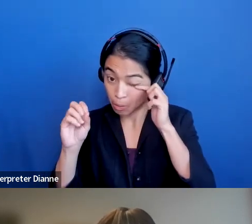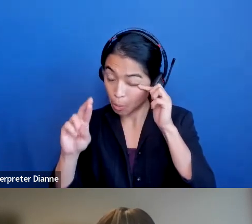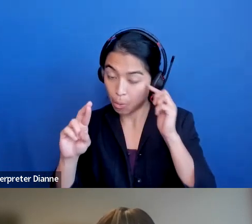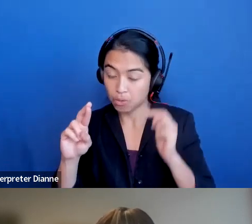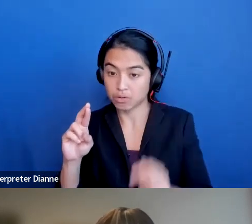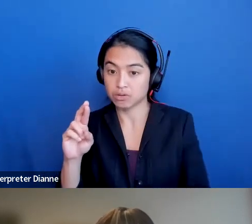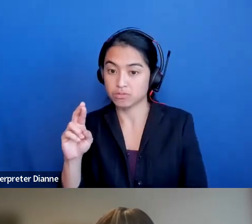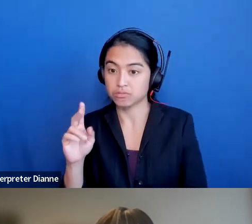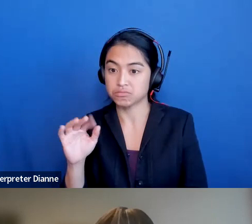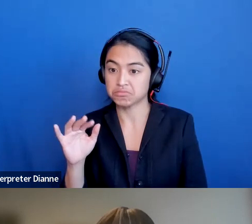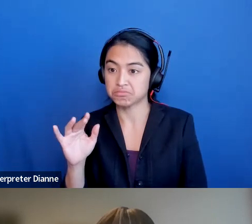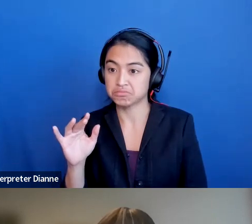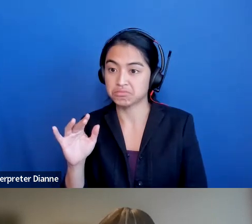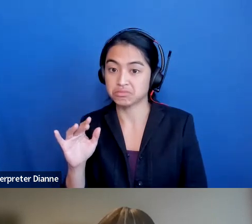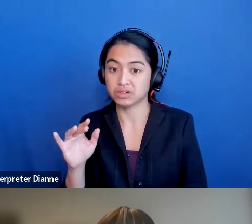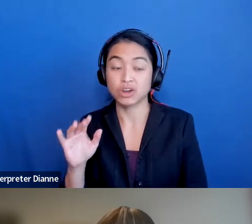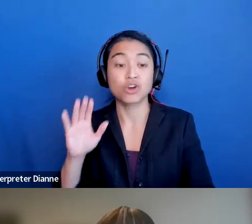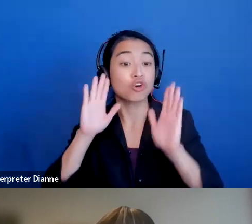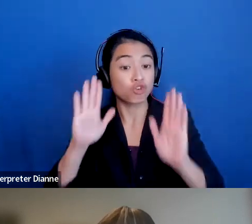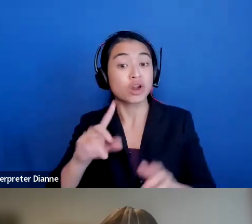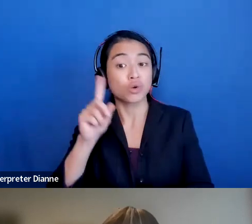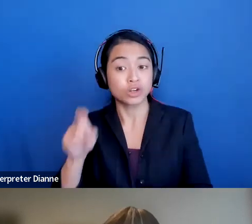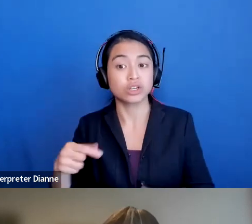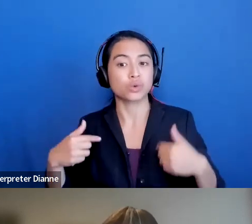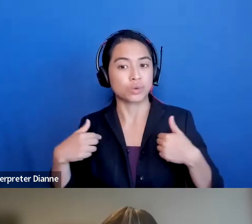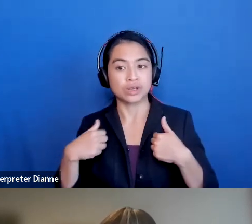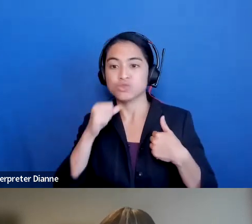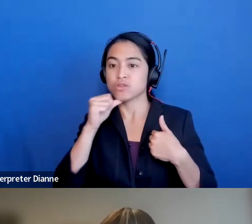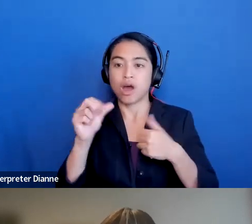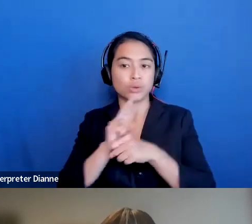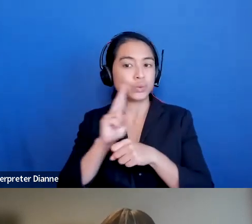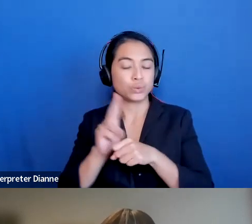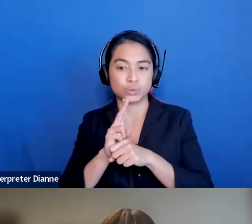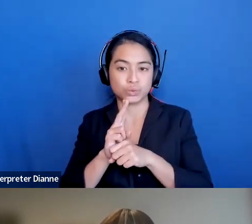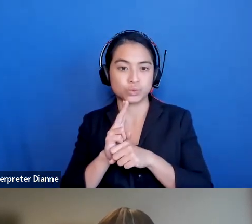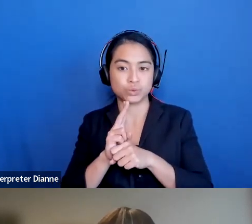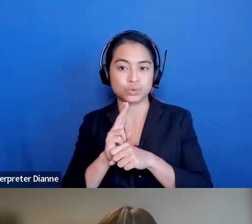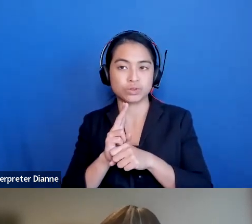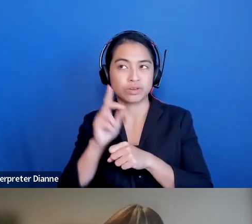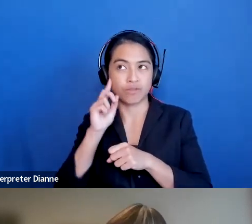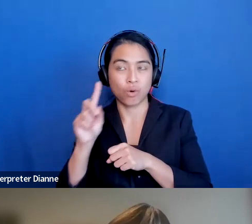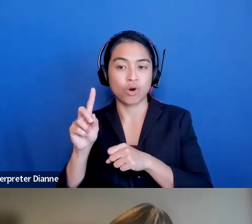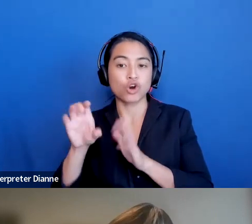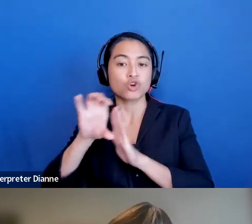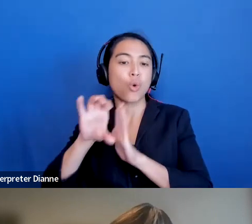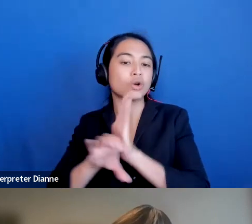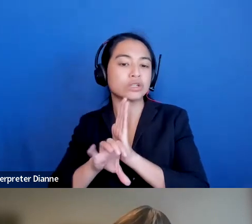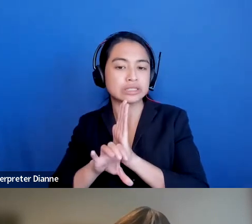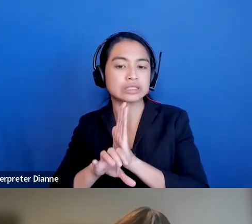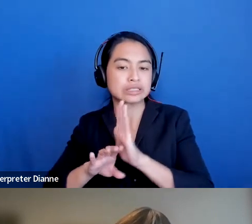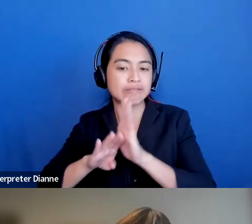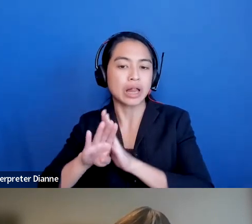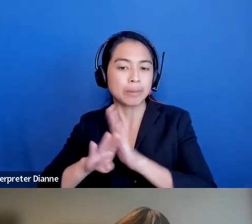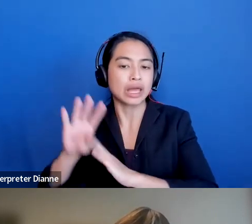just? It's a great question. We do not use it in terms of course development.